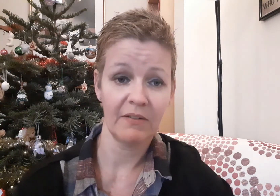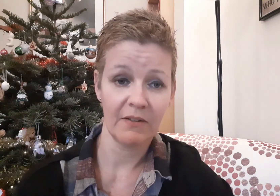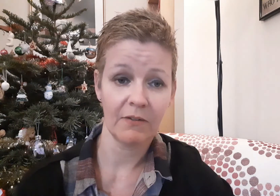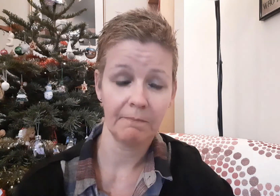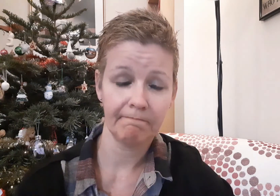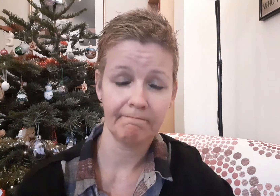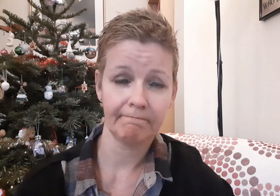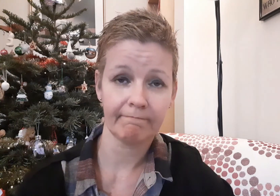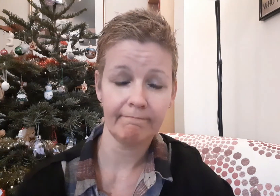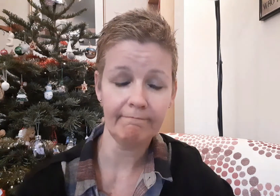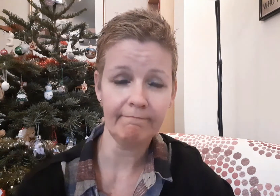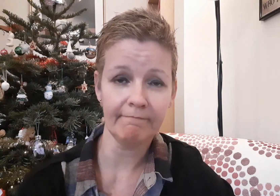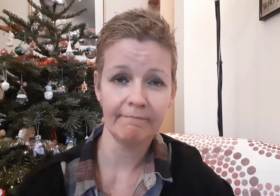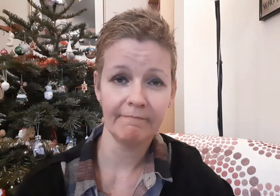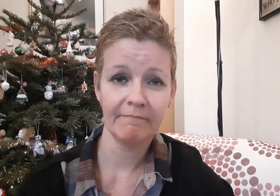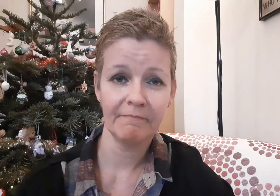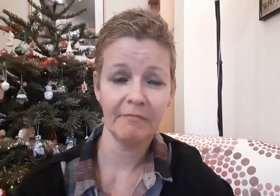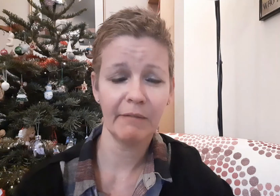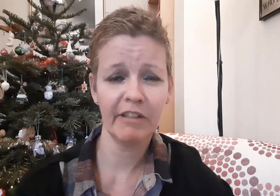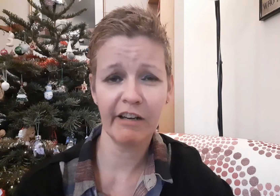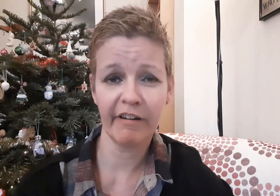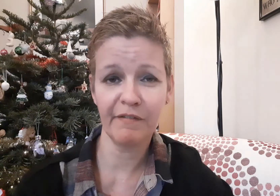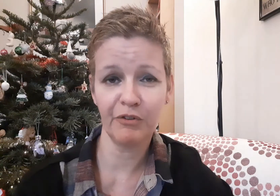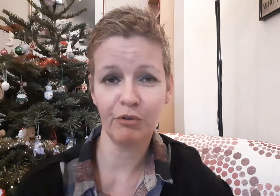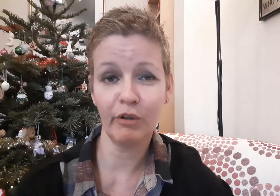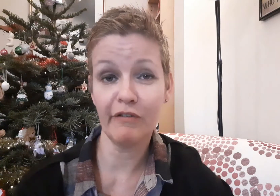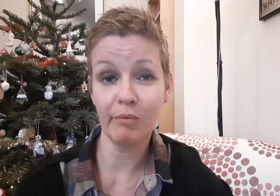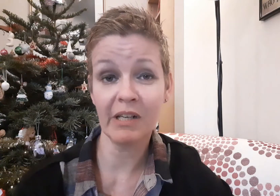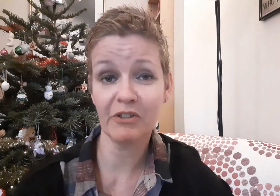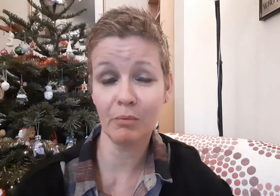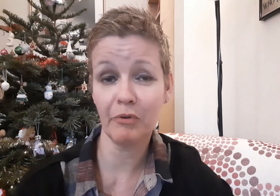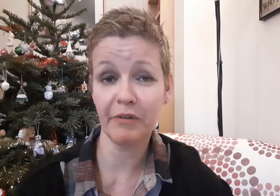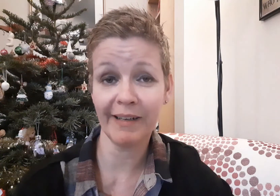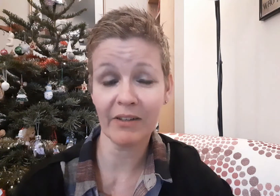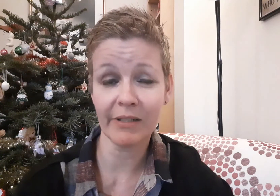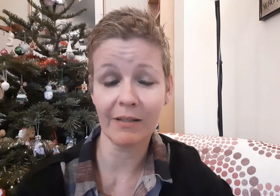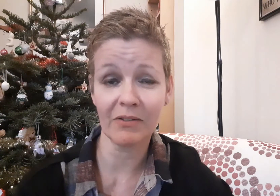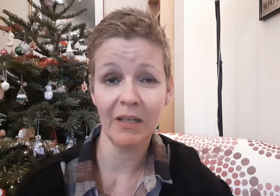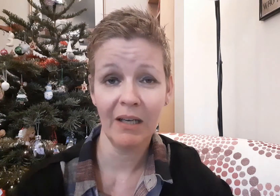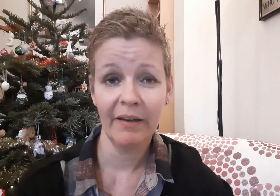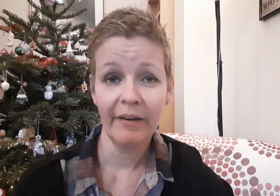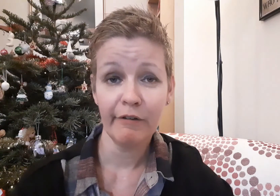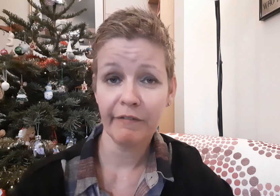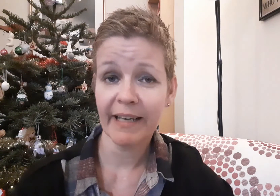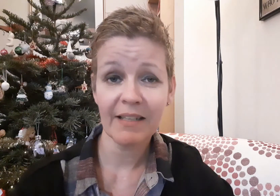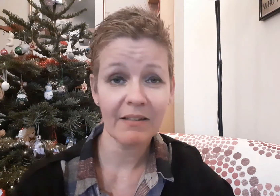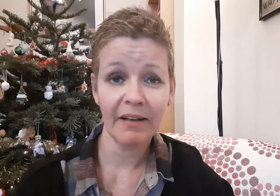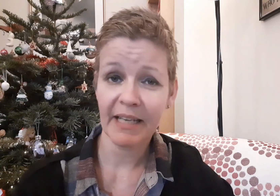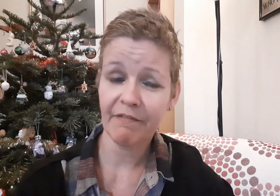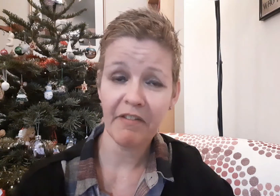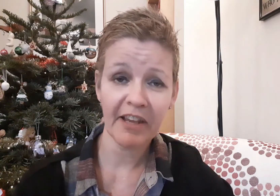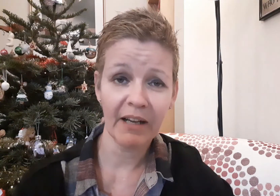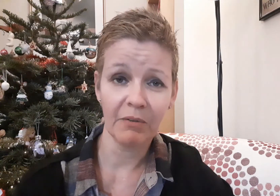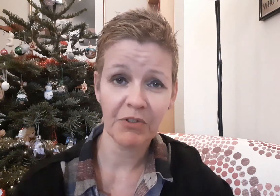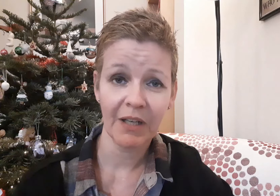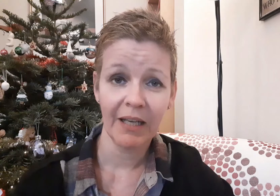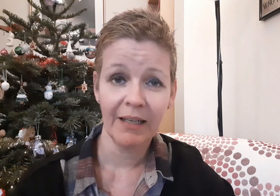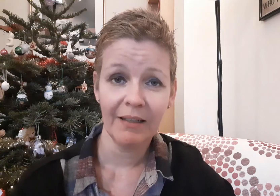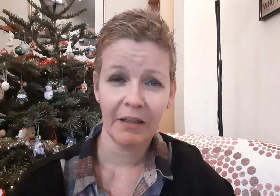circumstances. I'm really grateful to all who've worked towards the vaccines, who have laid aside everything else, and I